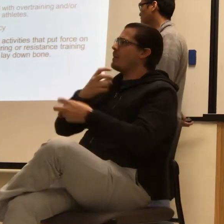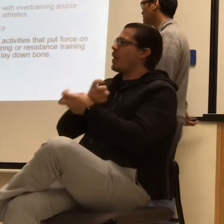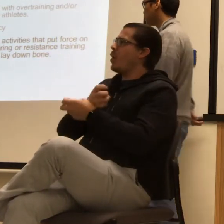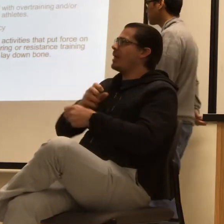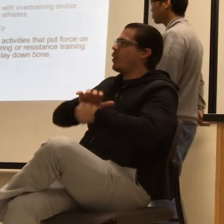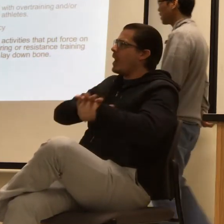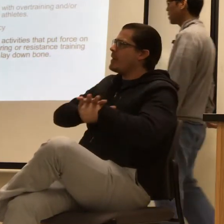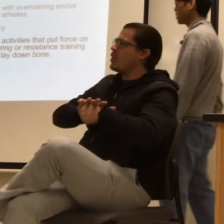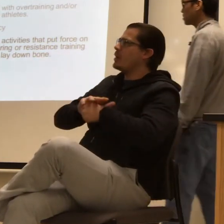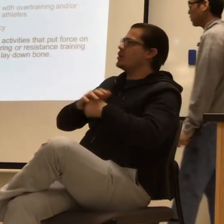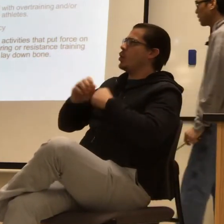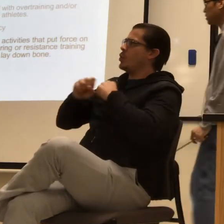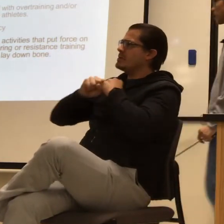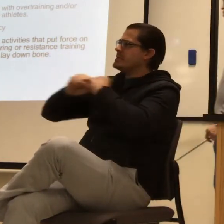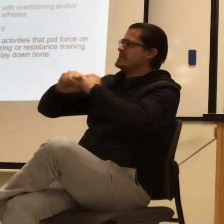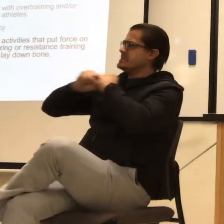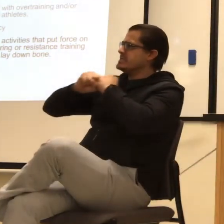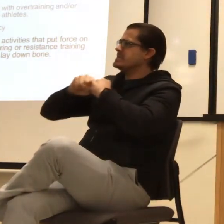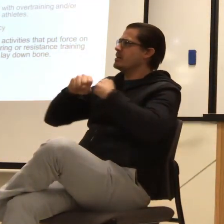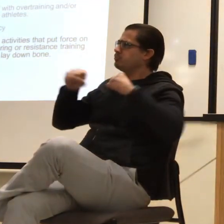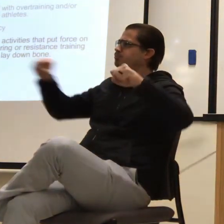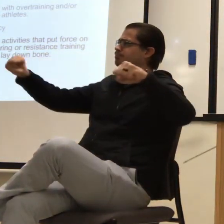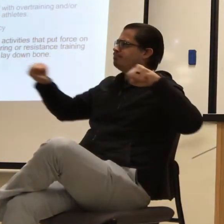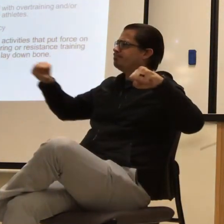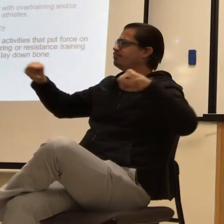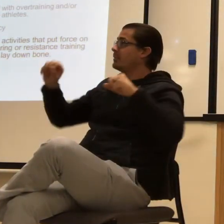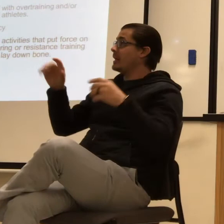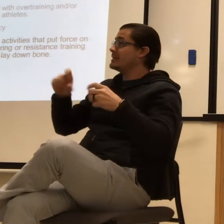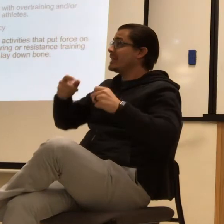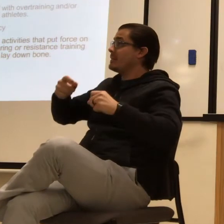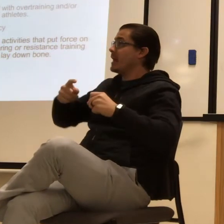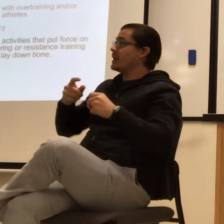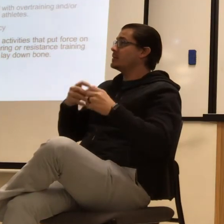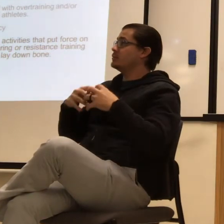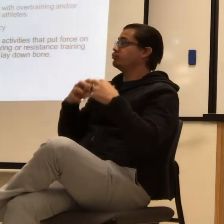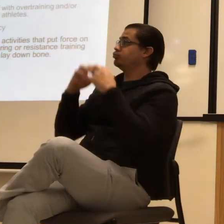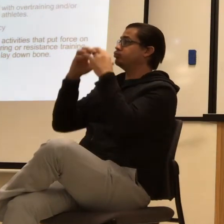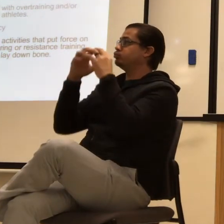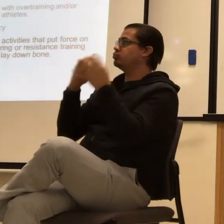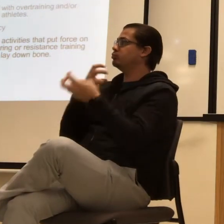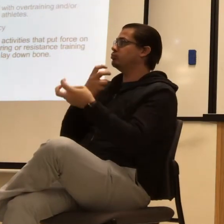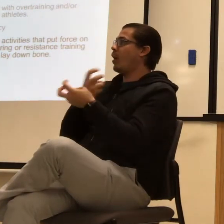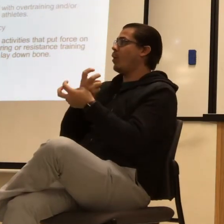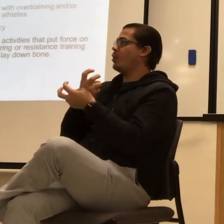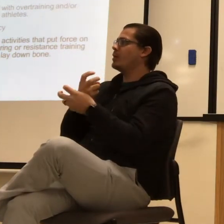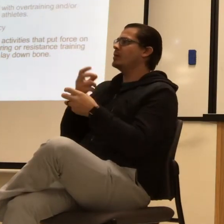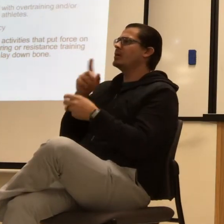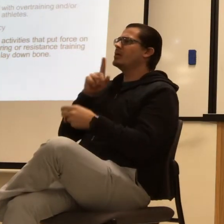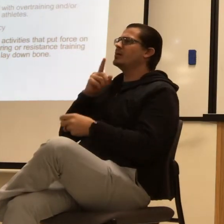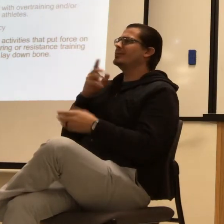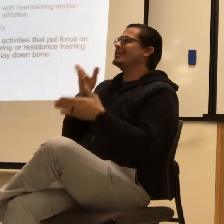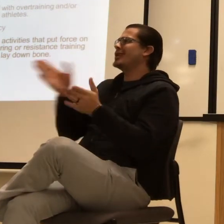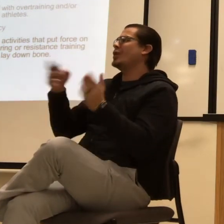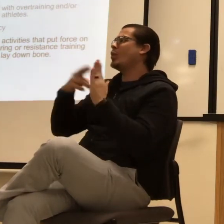or resistance training, stimulates osteoblasts to lay down bone. I mean, general guideline is,